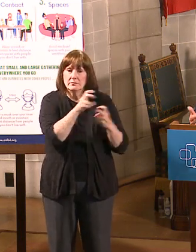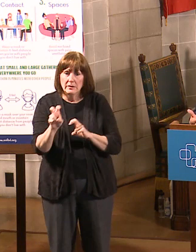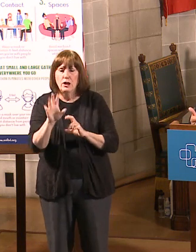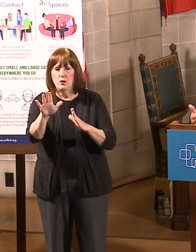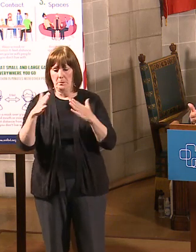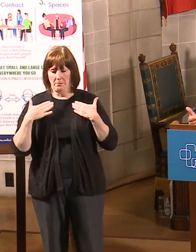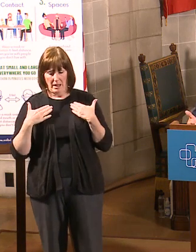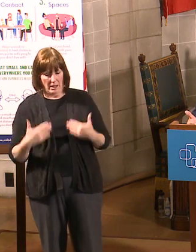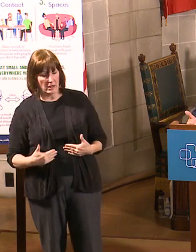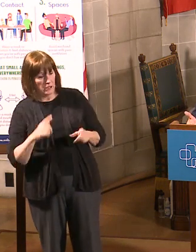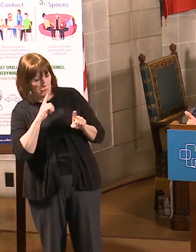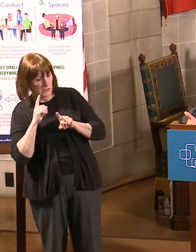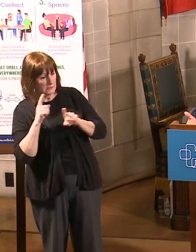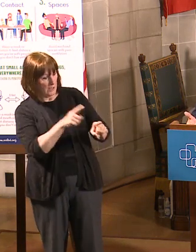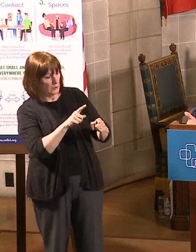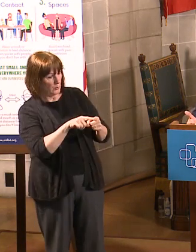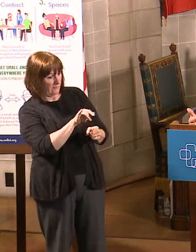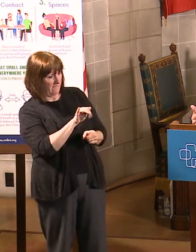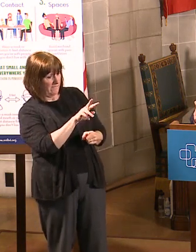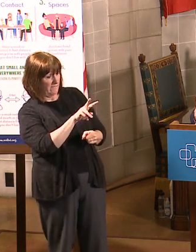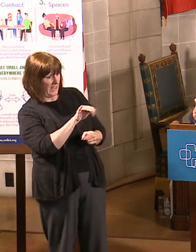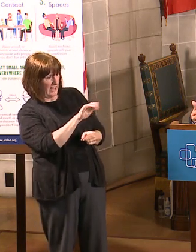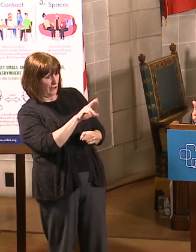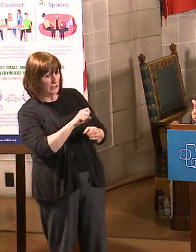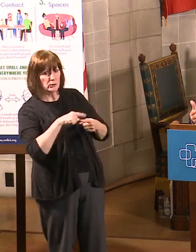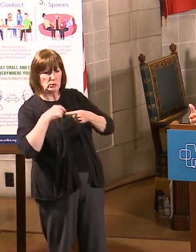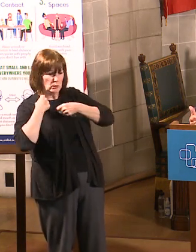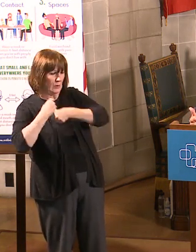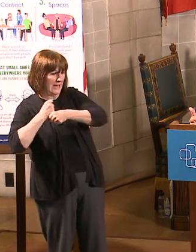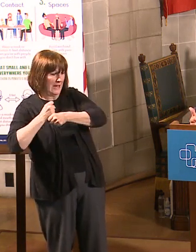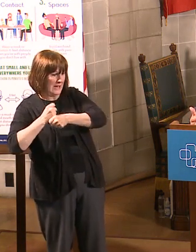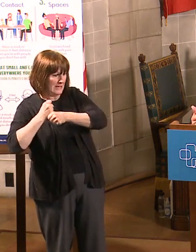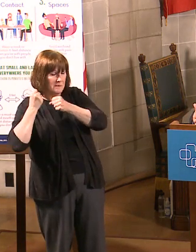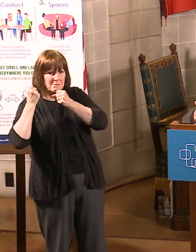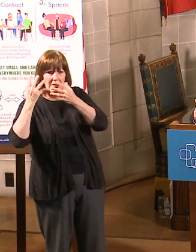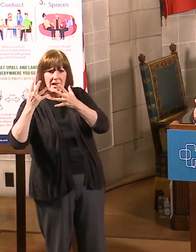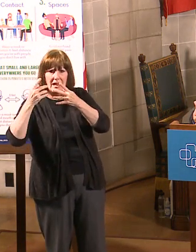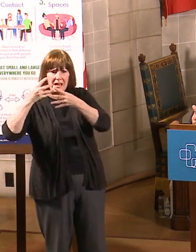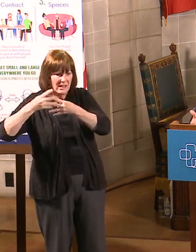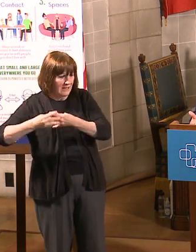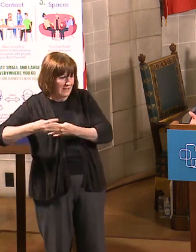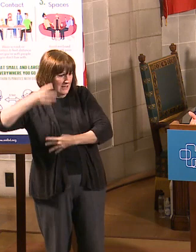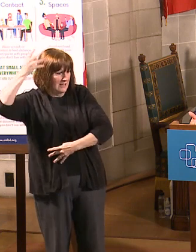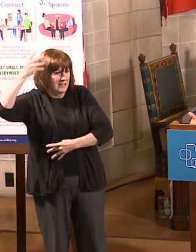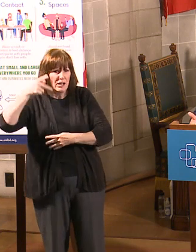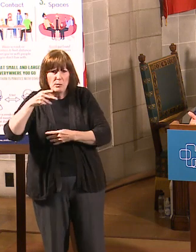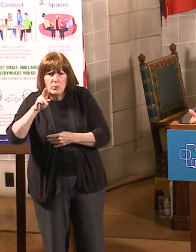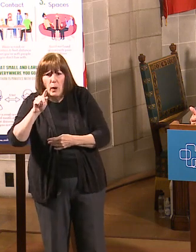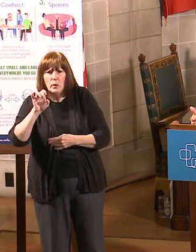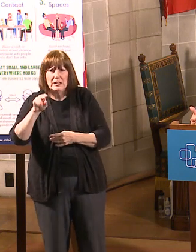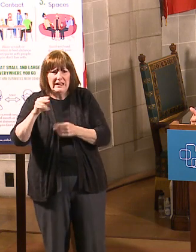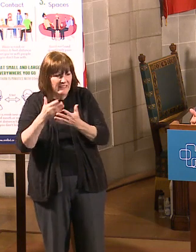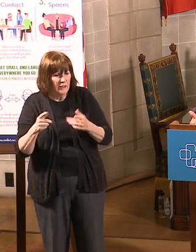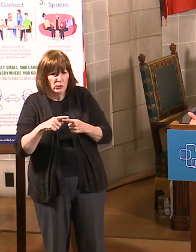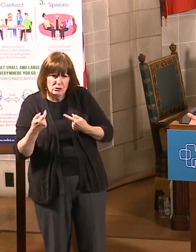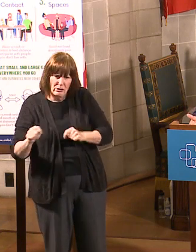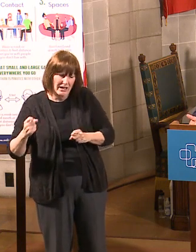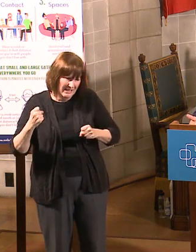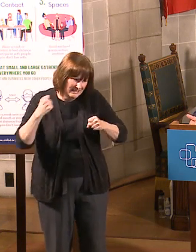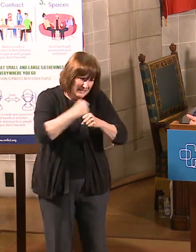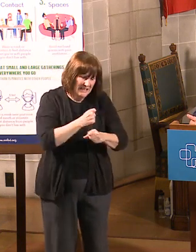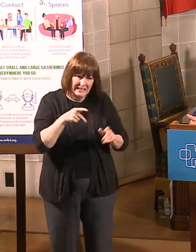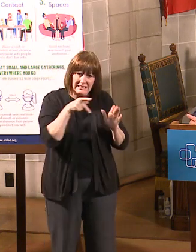own body's response to the virus is to create these cytokines and these proteins that actually try to kill